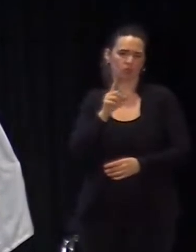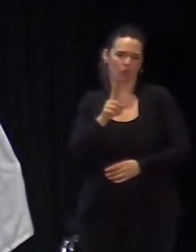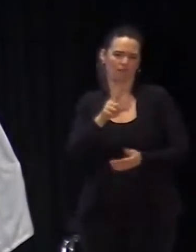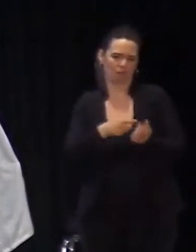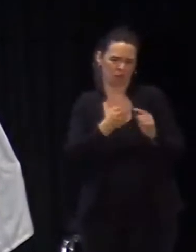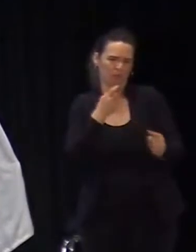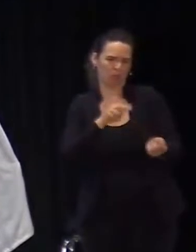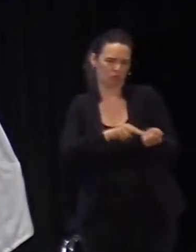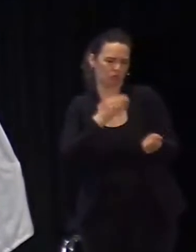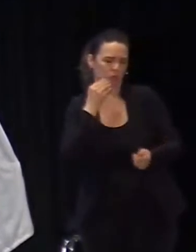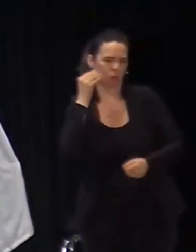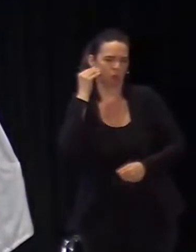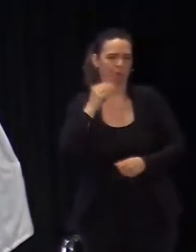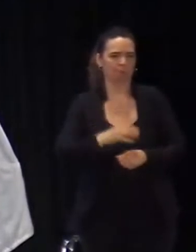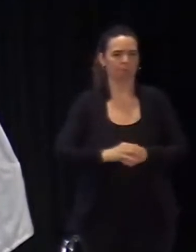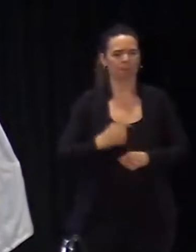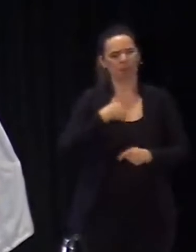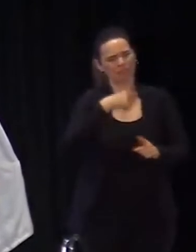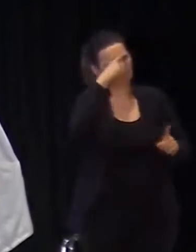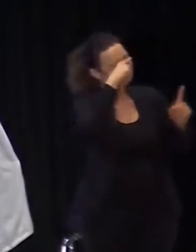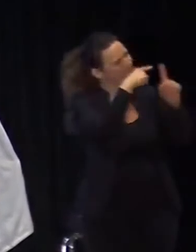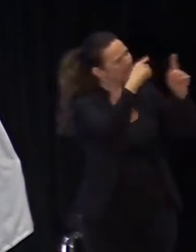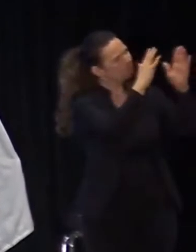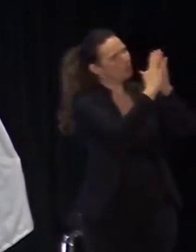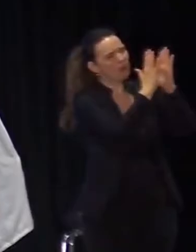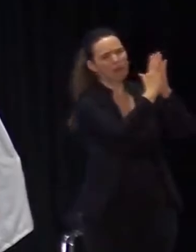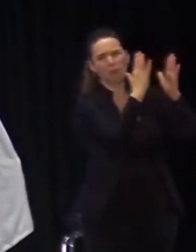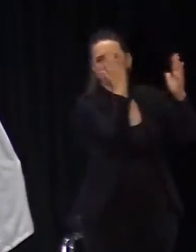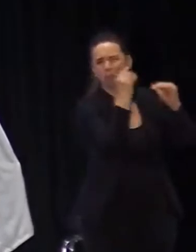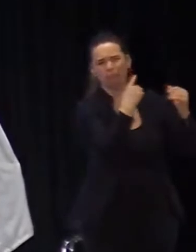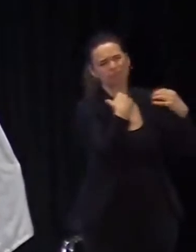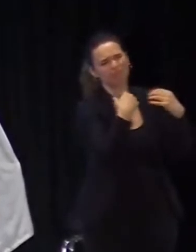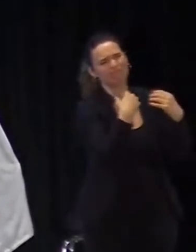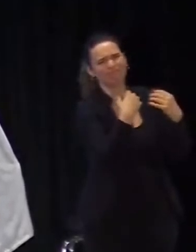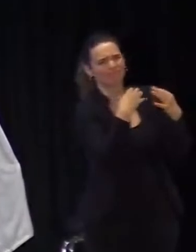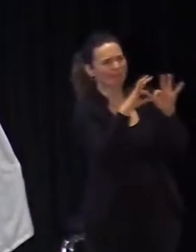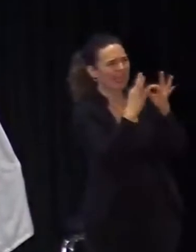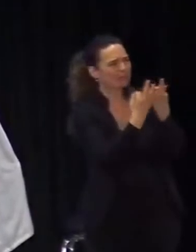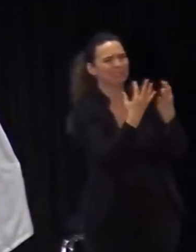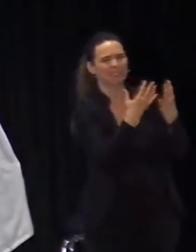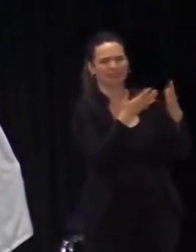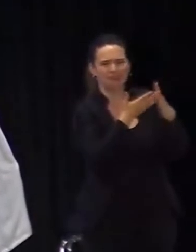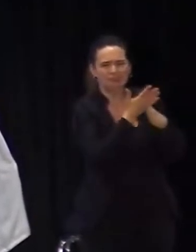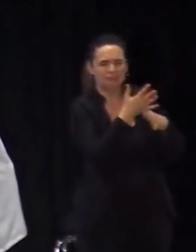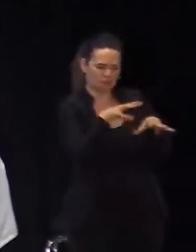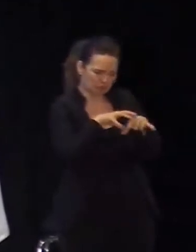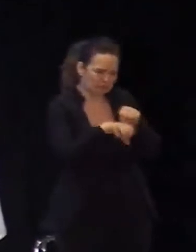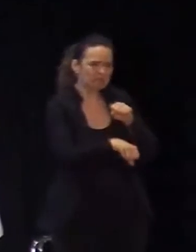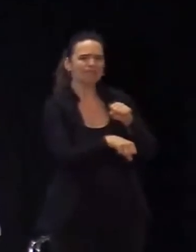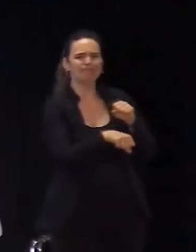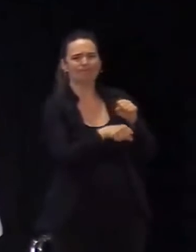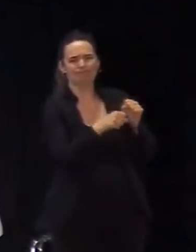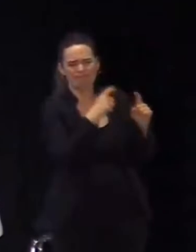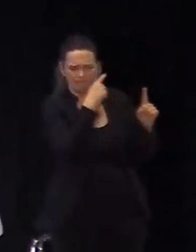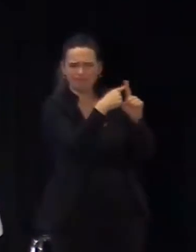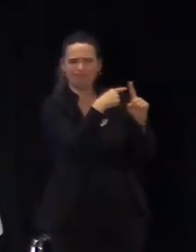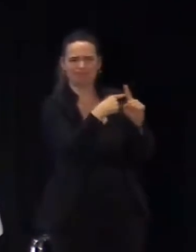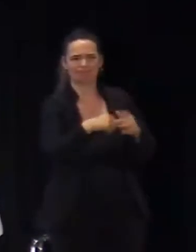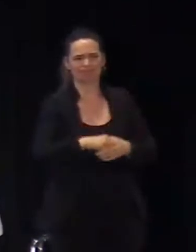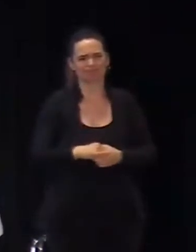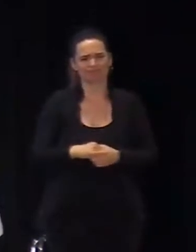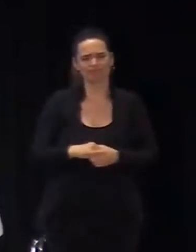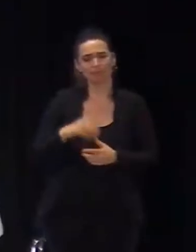Certainly want to think about them and their families moving forward, along with everybody else. I hear from a lot of families where